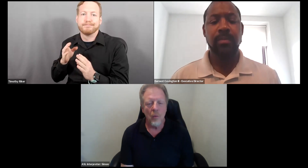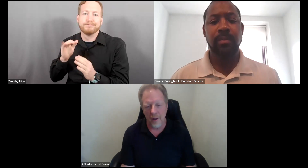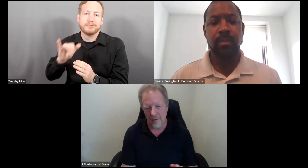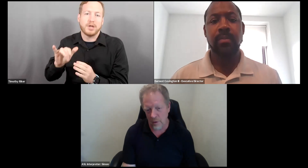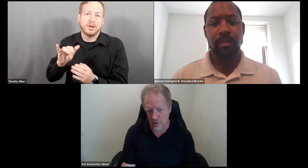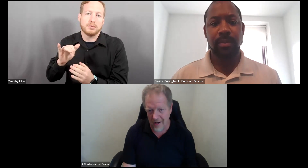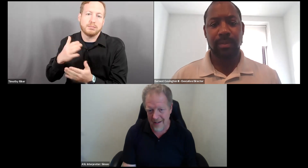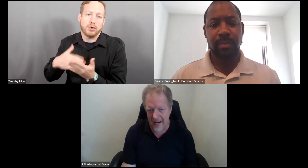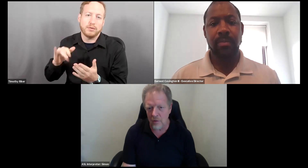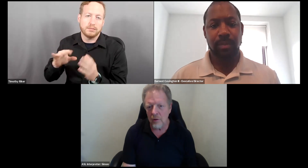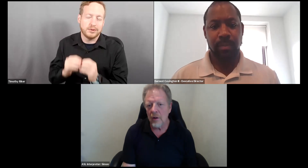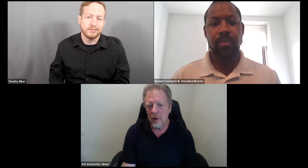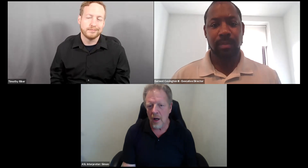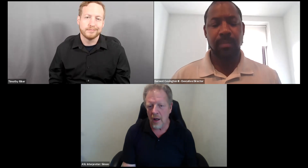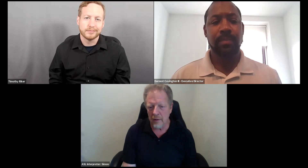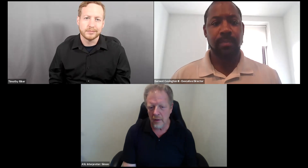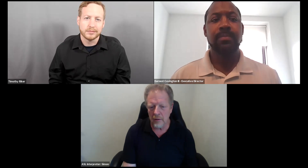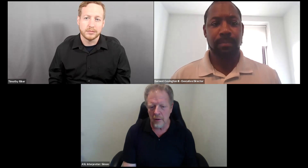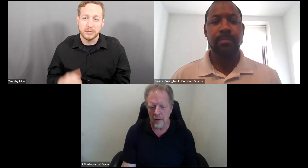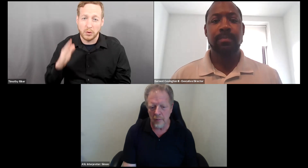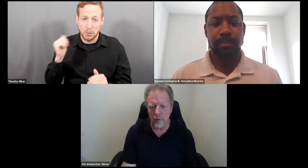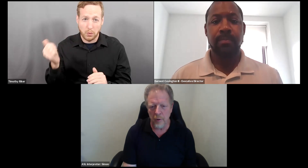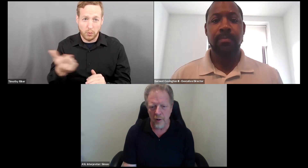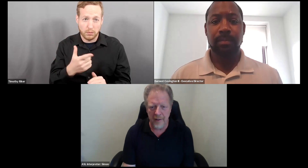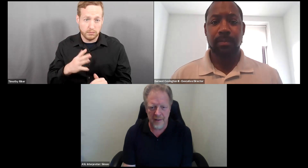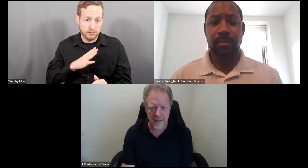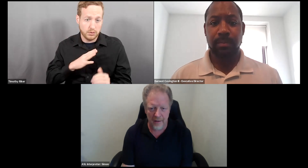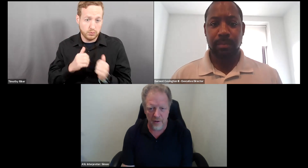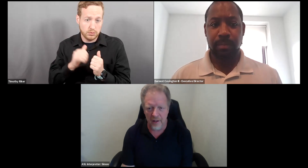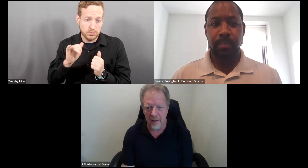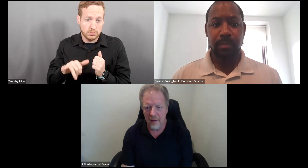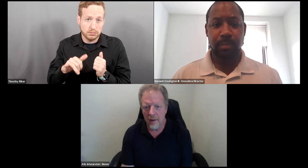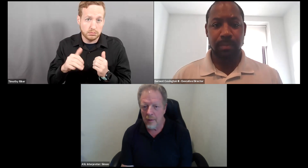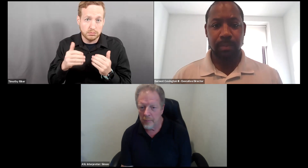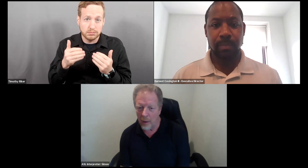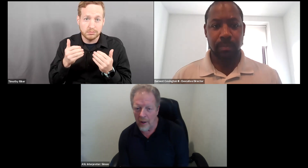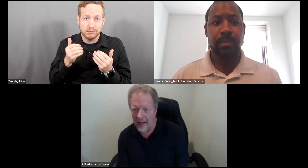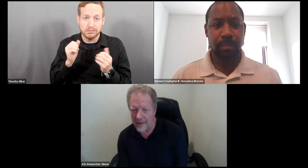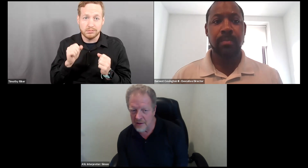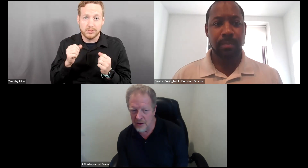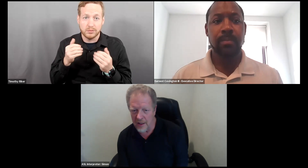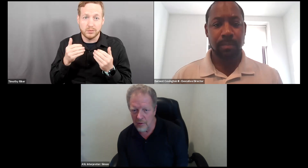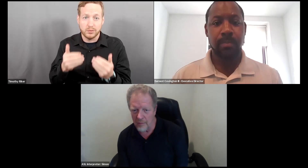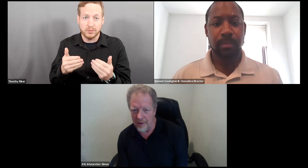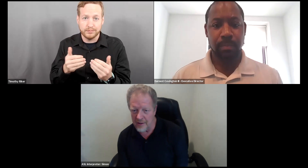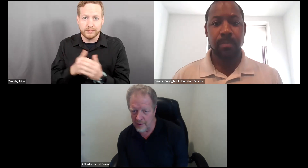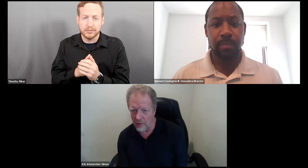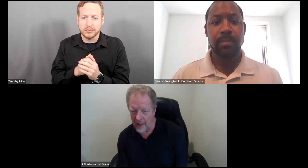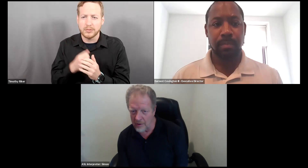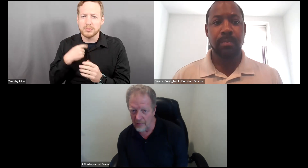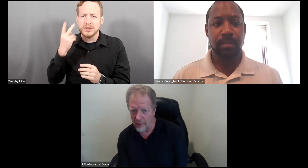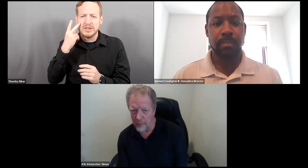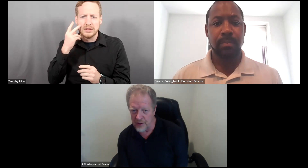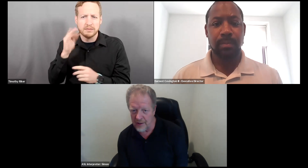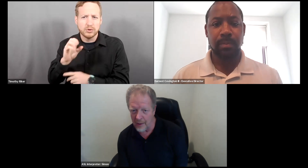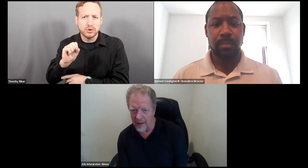way we can focus right now on the important part of the meeting that's left, okay? But I want to ask and check in with everybody. Is everybody okay